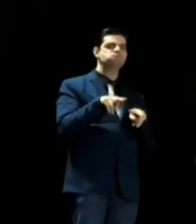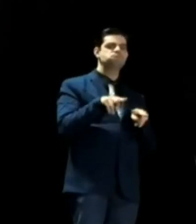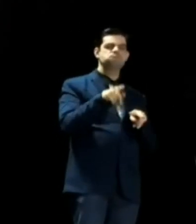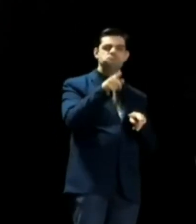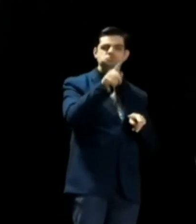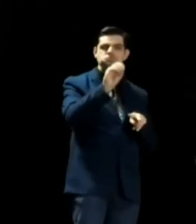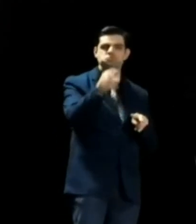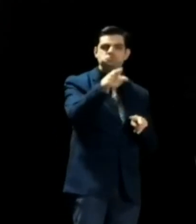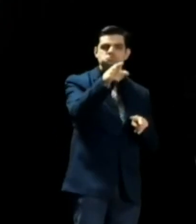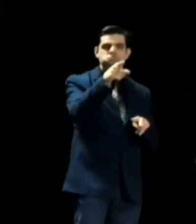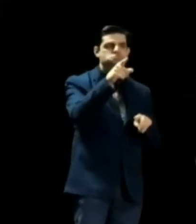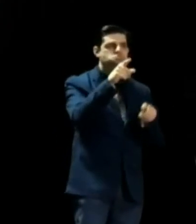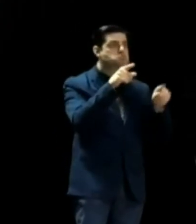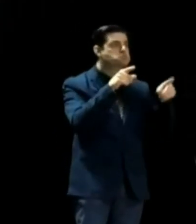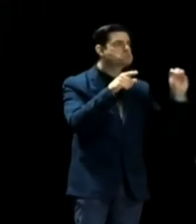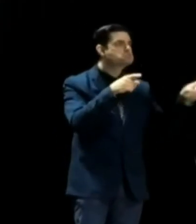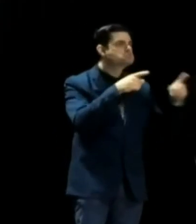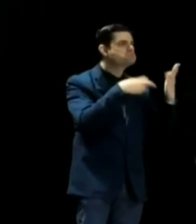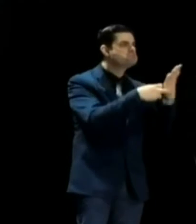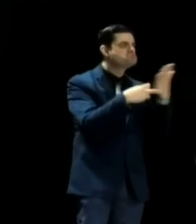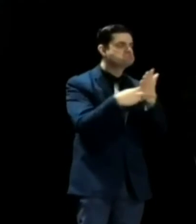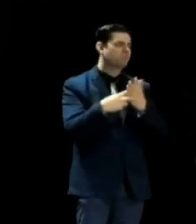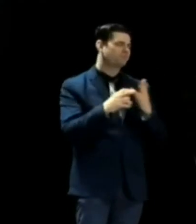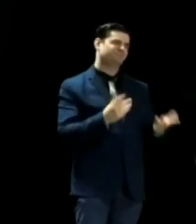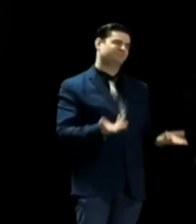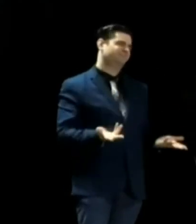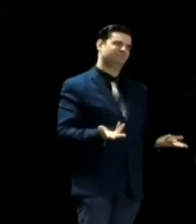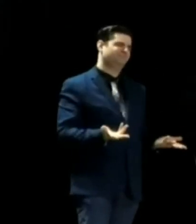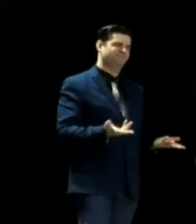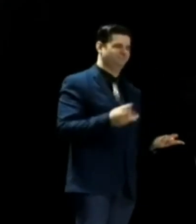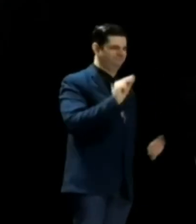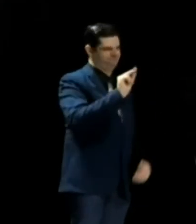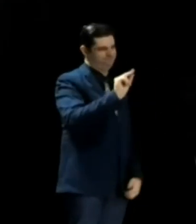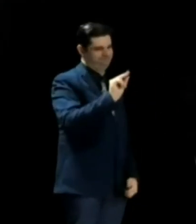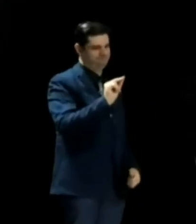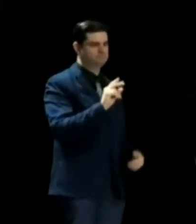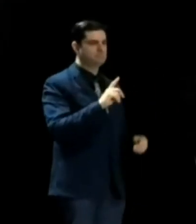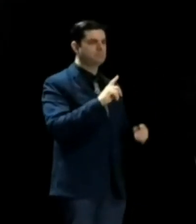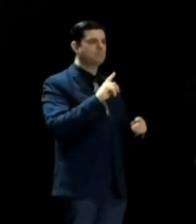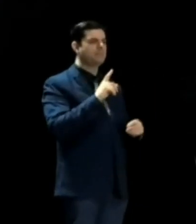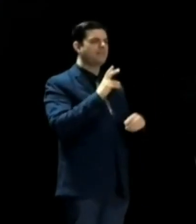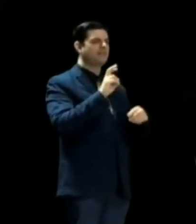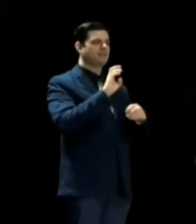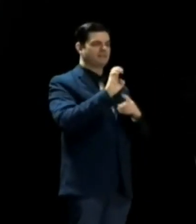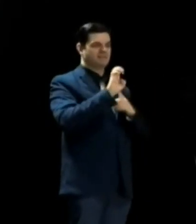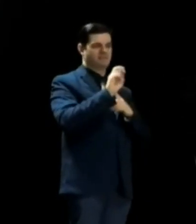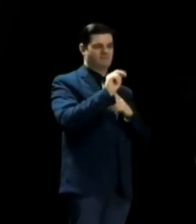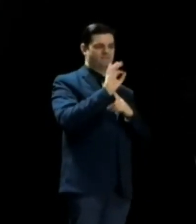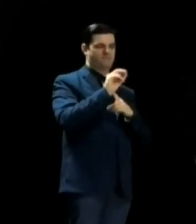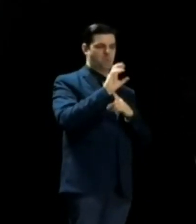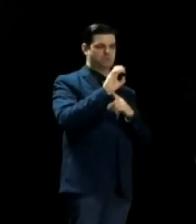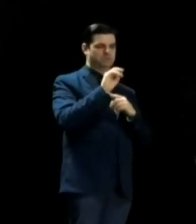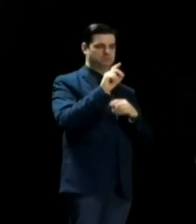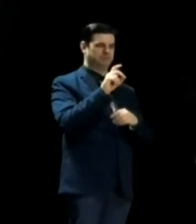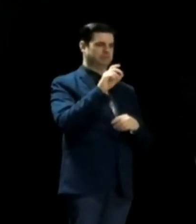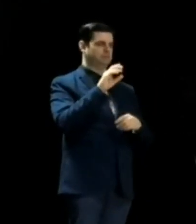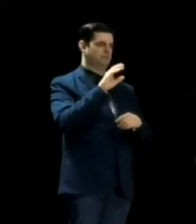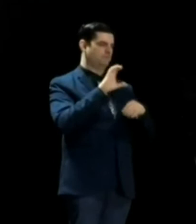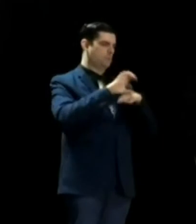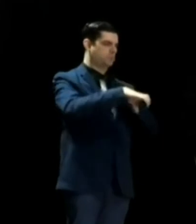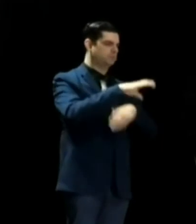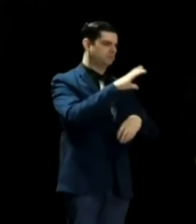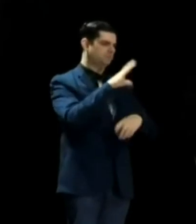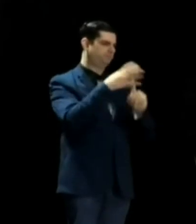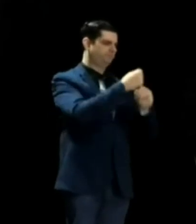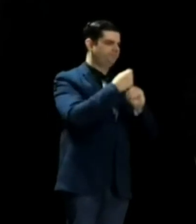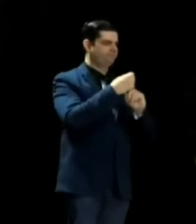people to do that. So the enforcement is always challenging with rules and regulations that you